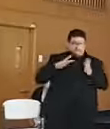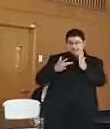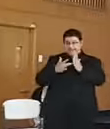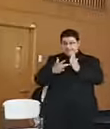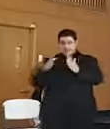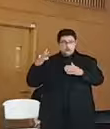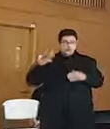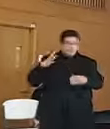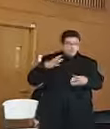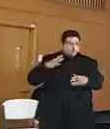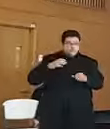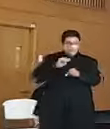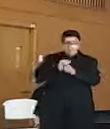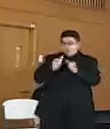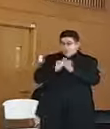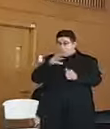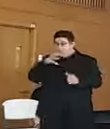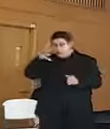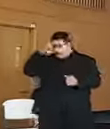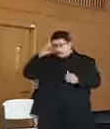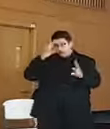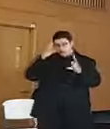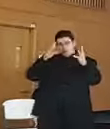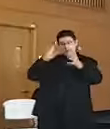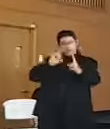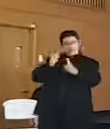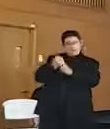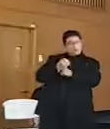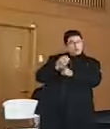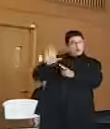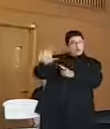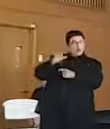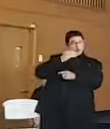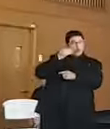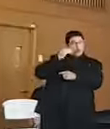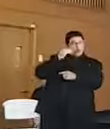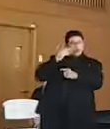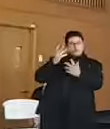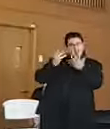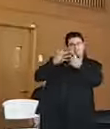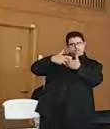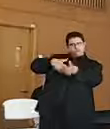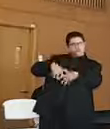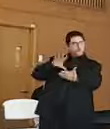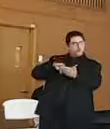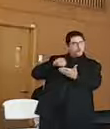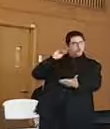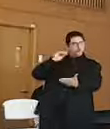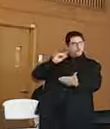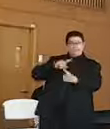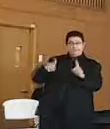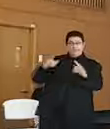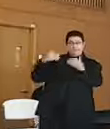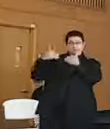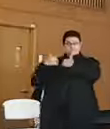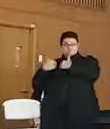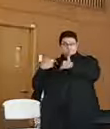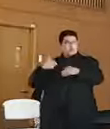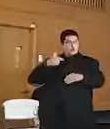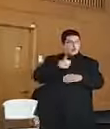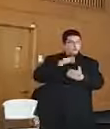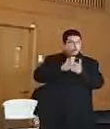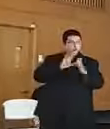sense, that work with parents to create an environment in their home that's conducive for learning. But I also think it's incumbent on us as